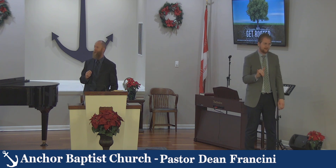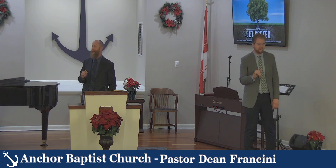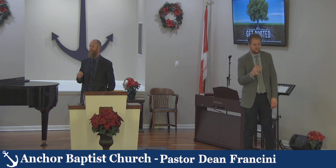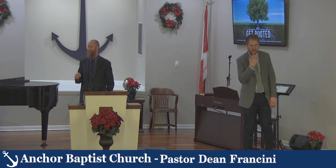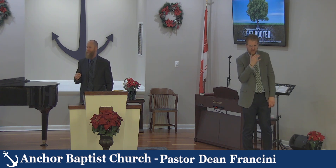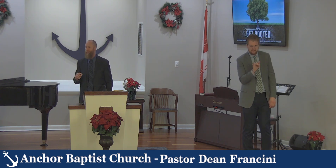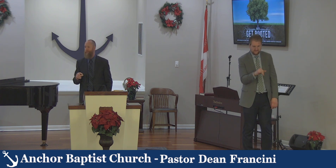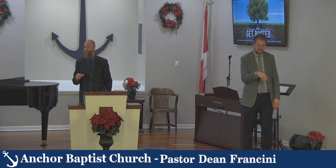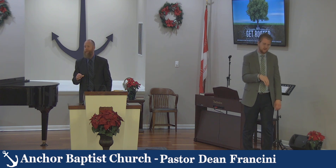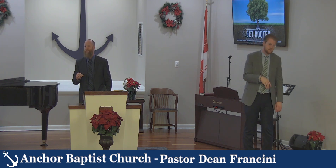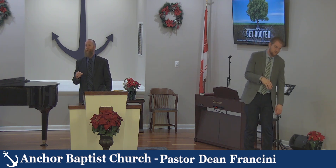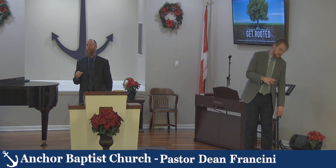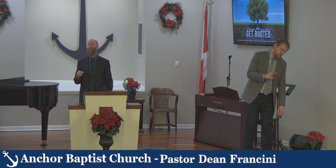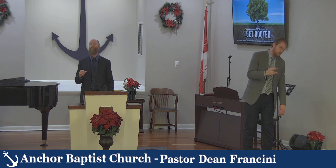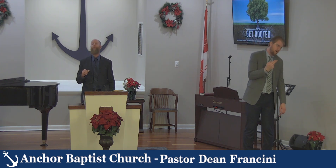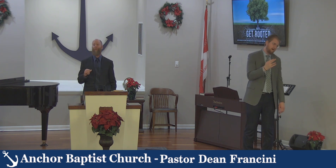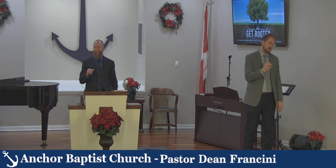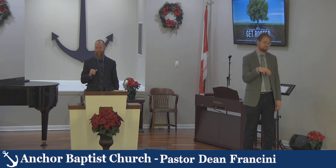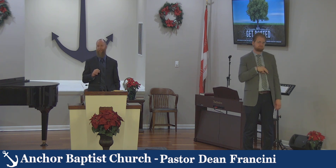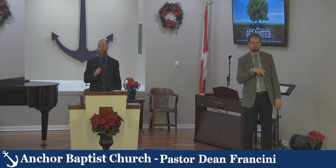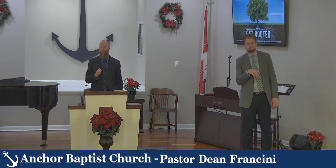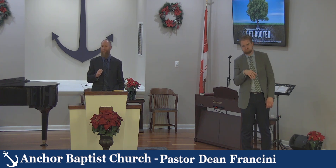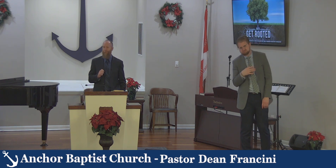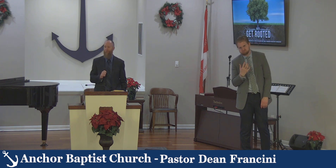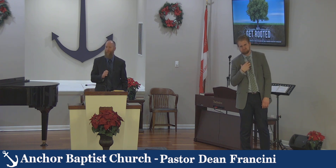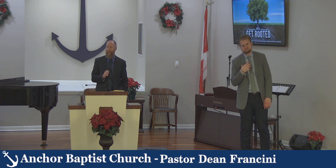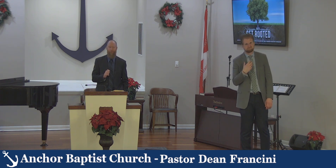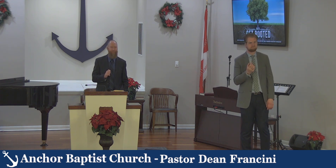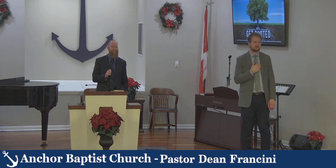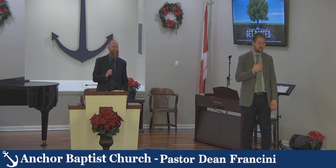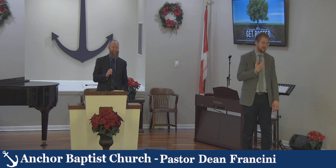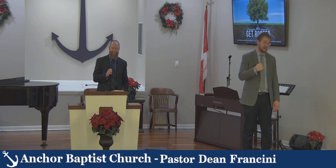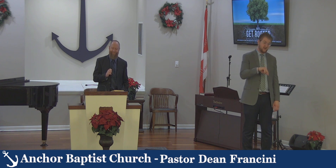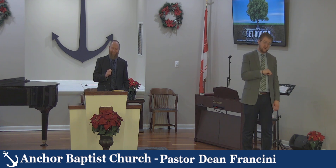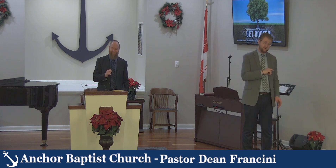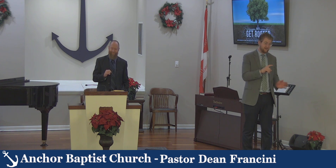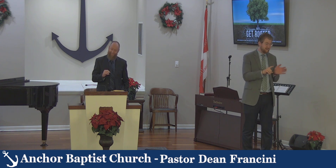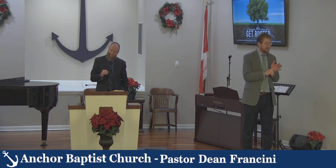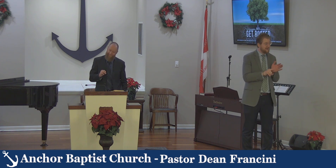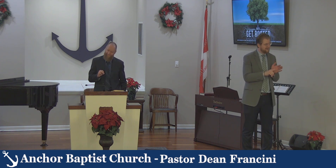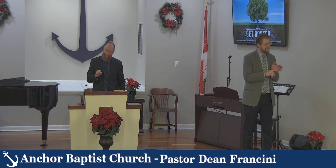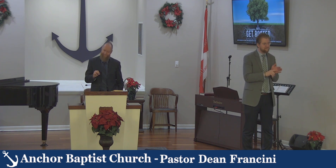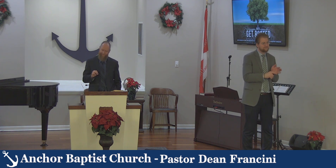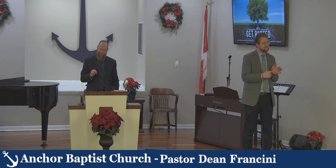about things, and we can sure be a negative type of people, can't we?